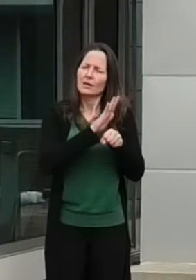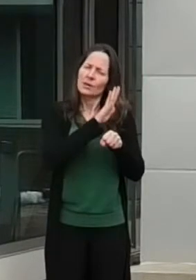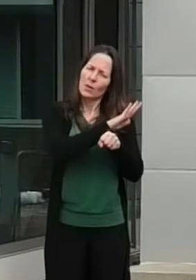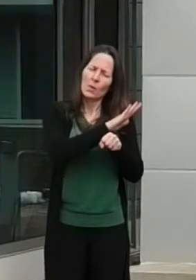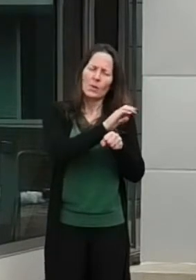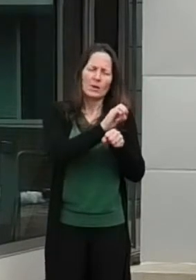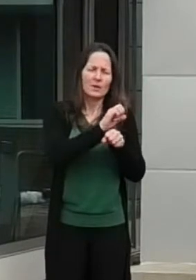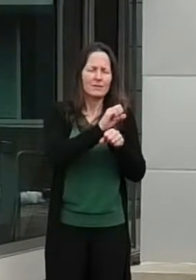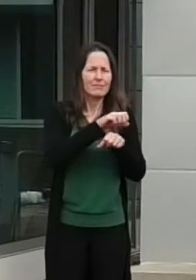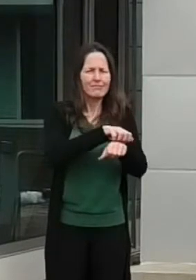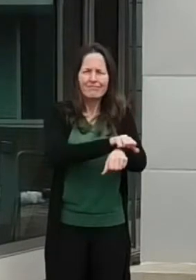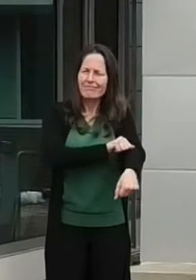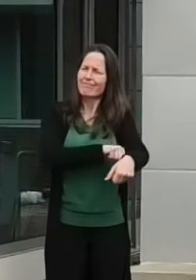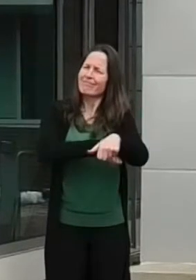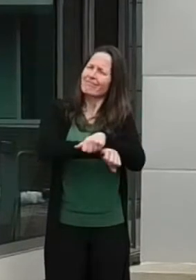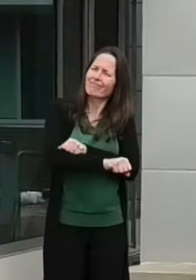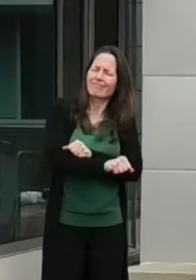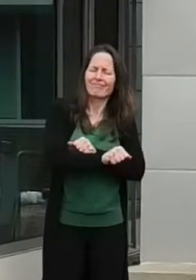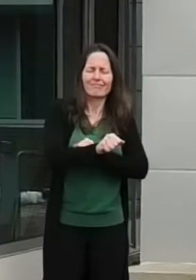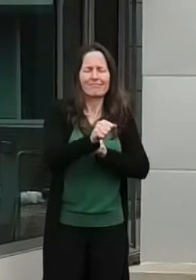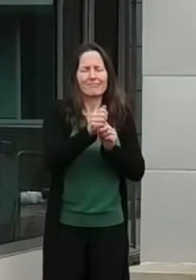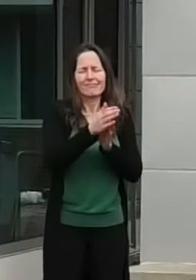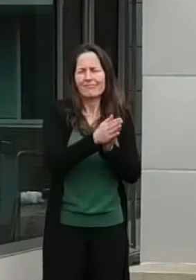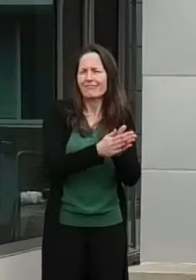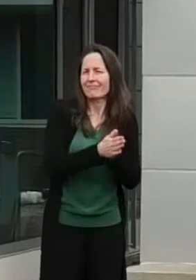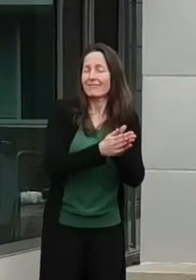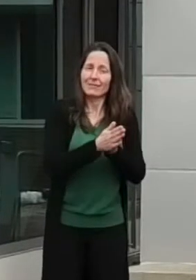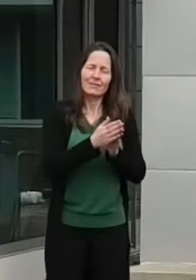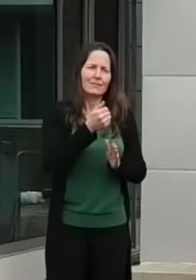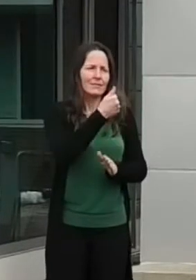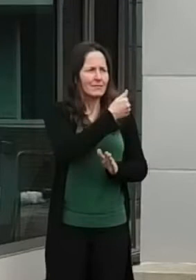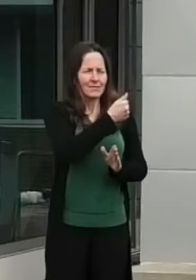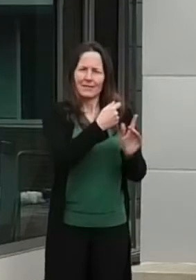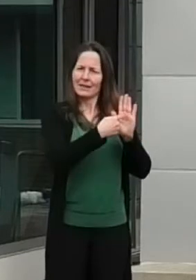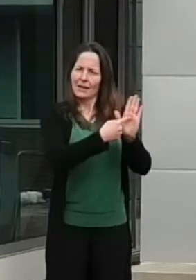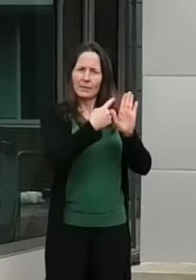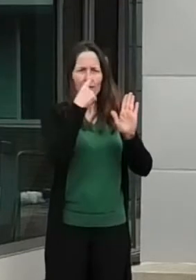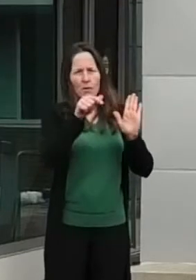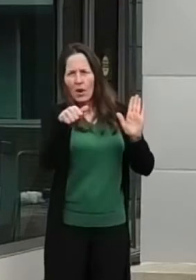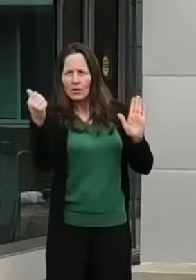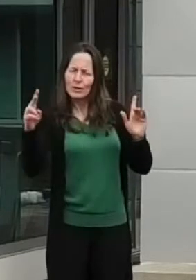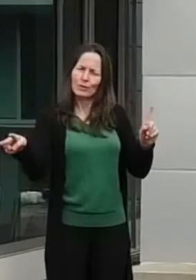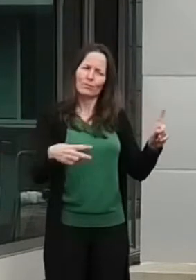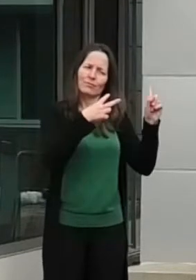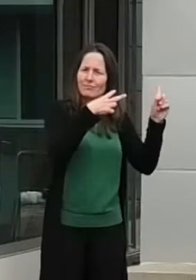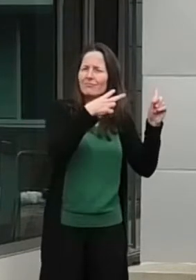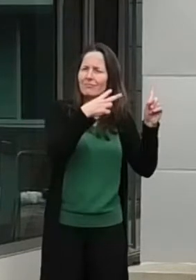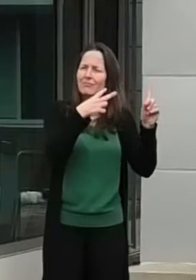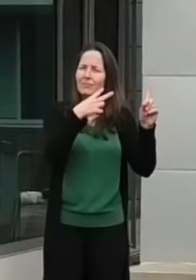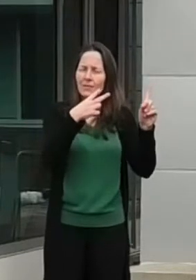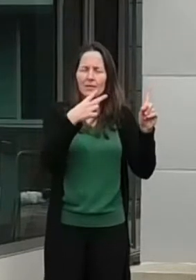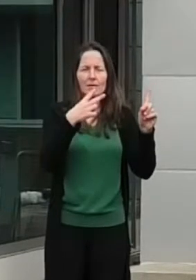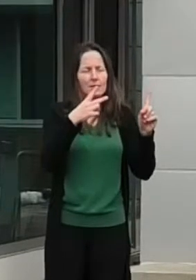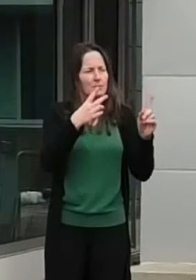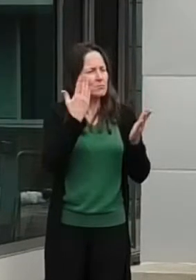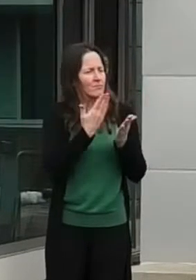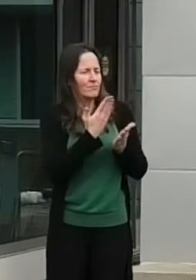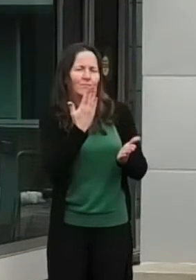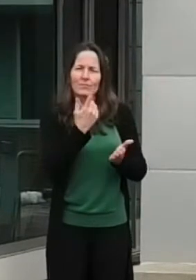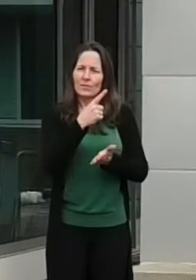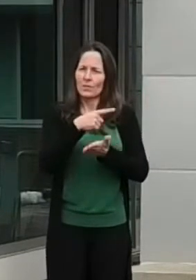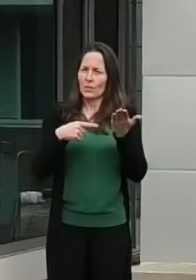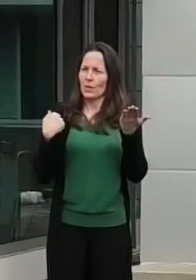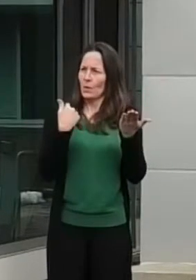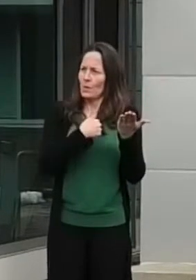being an example and an inspiration of not only what we have done, but frankly, what we can do.